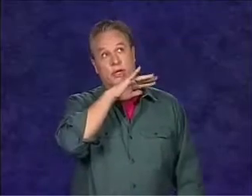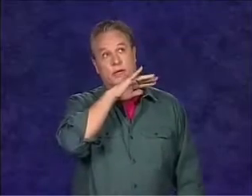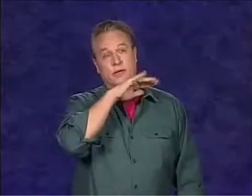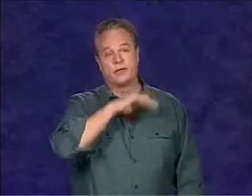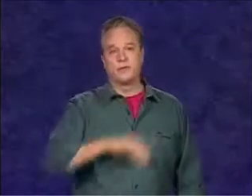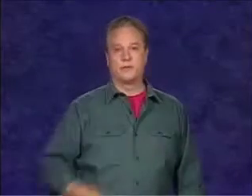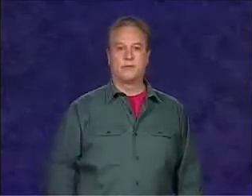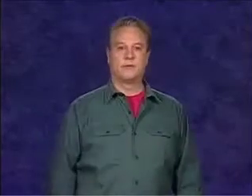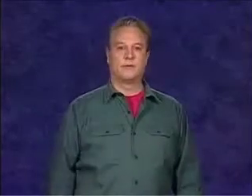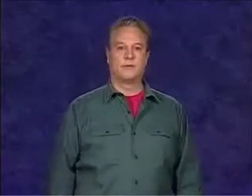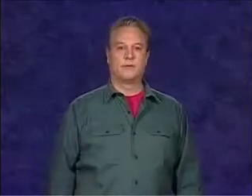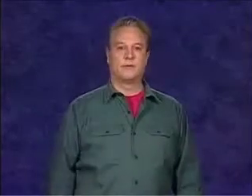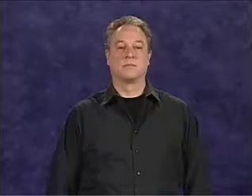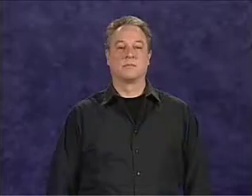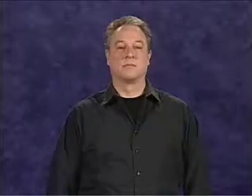dirty.